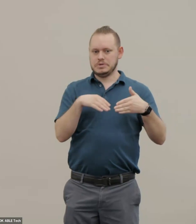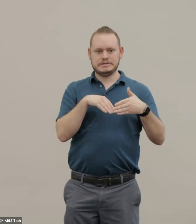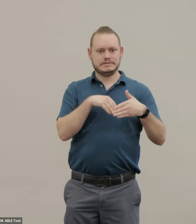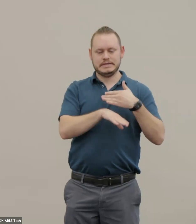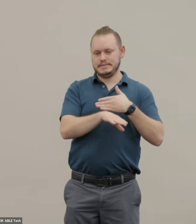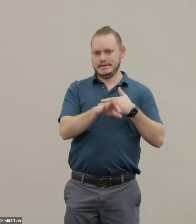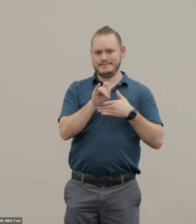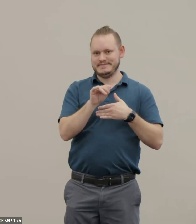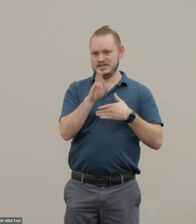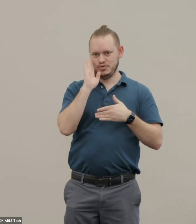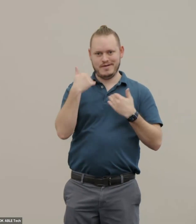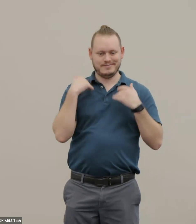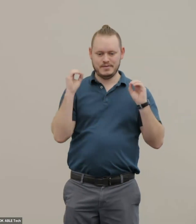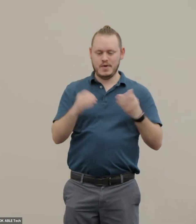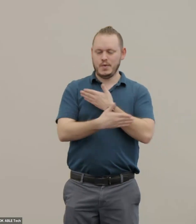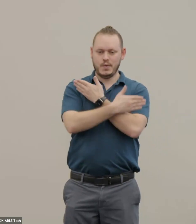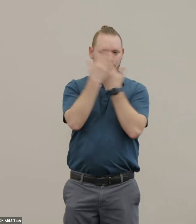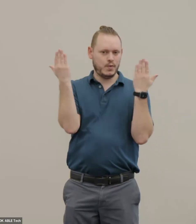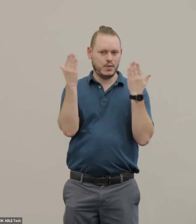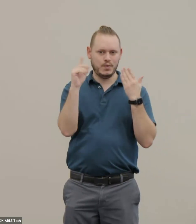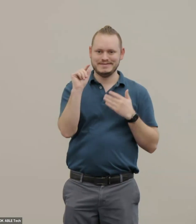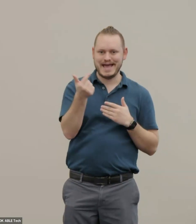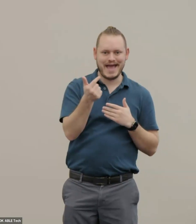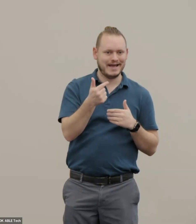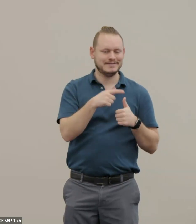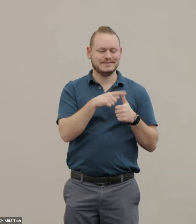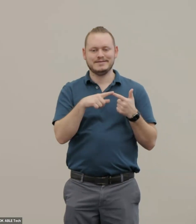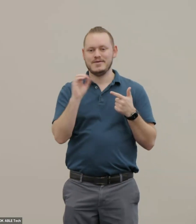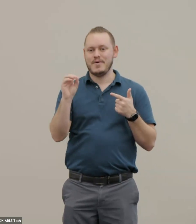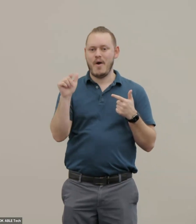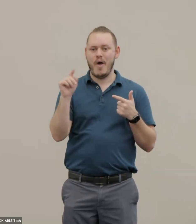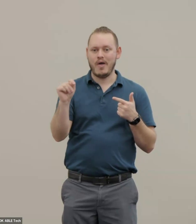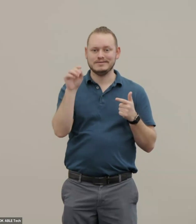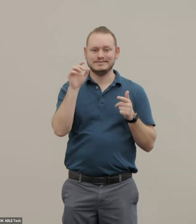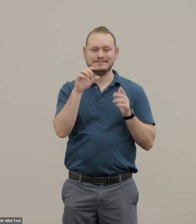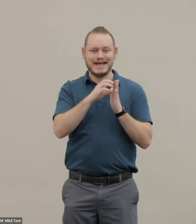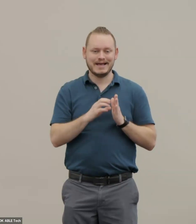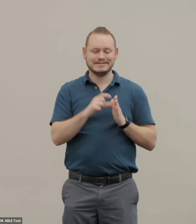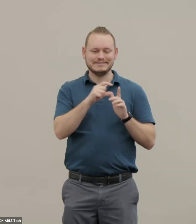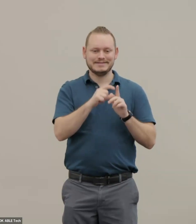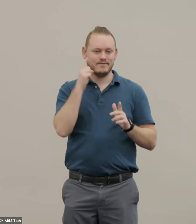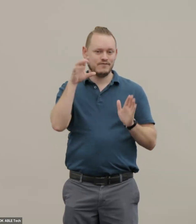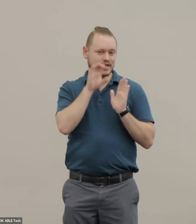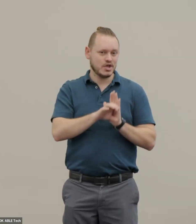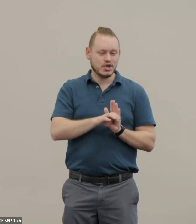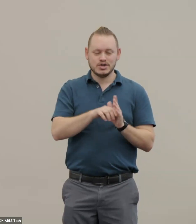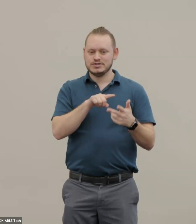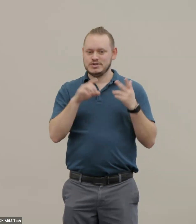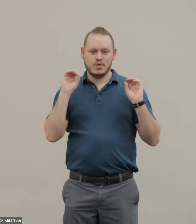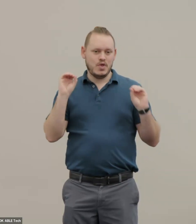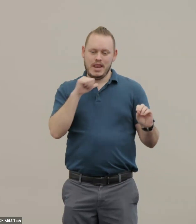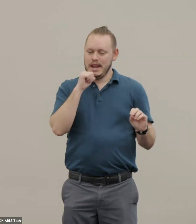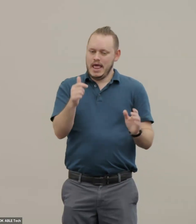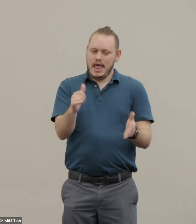features. Your document will have 0 tags, no alt text on figures. It will in no way, shape, or form